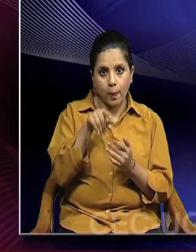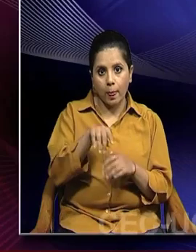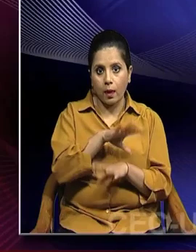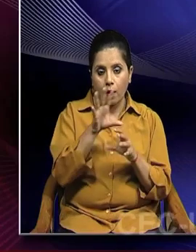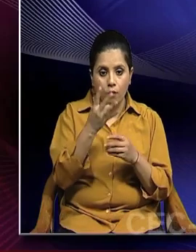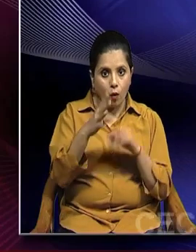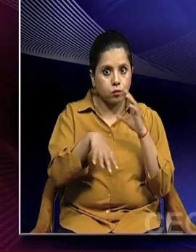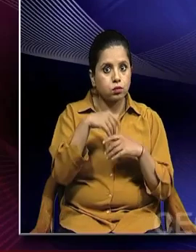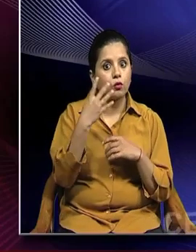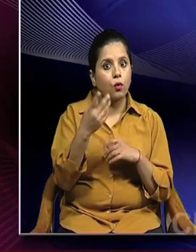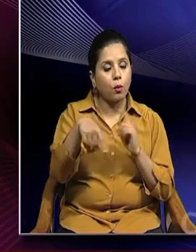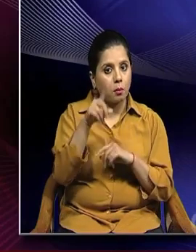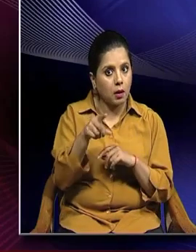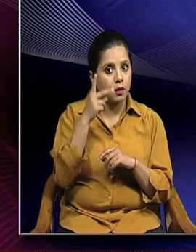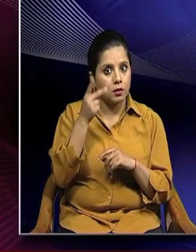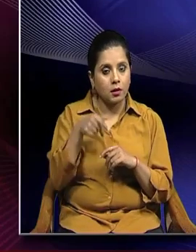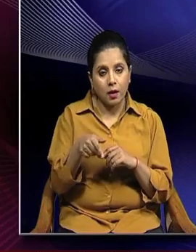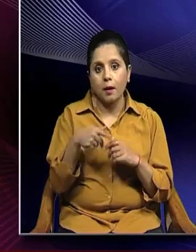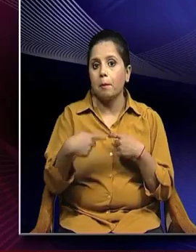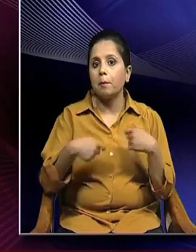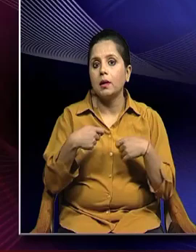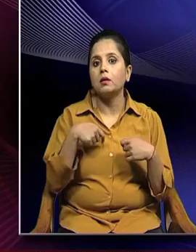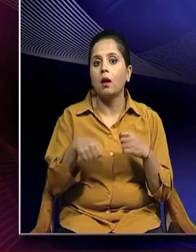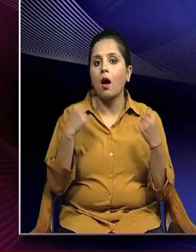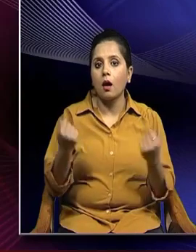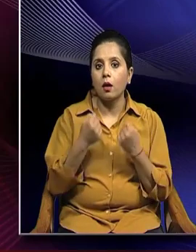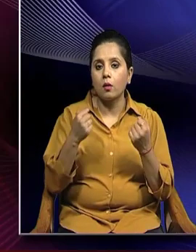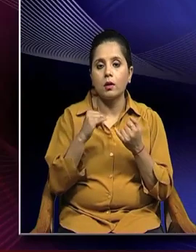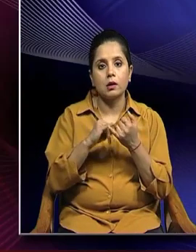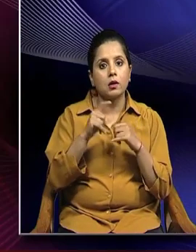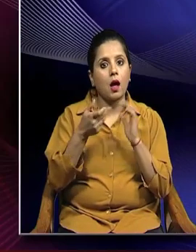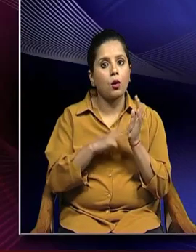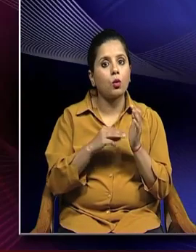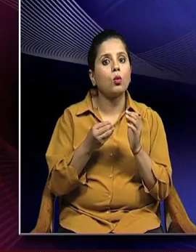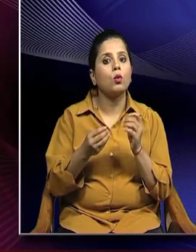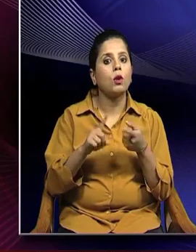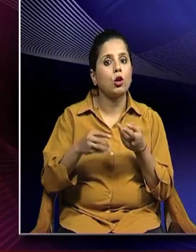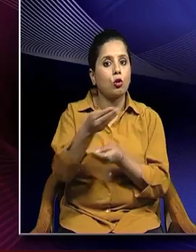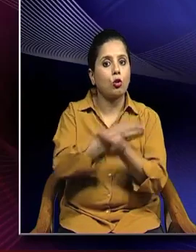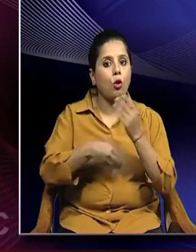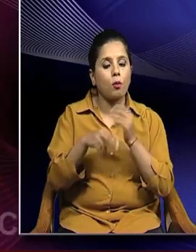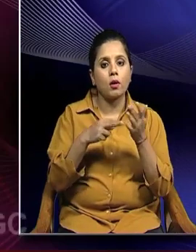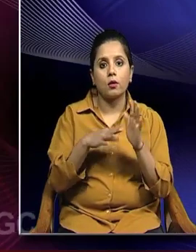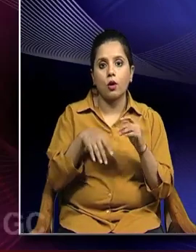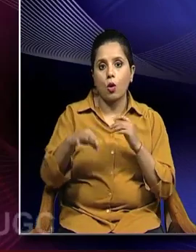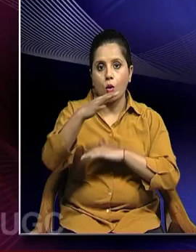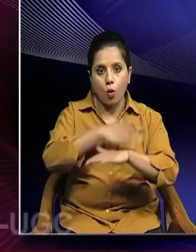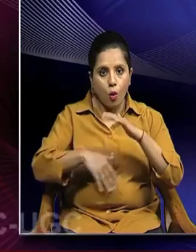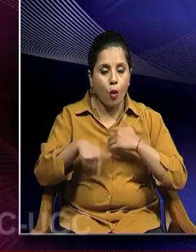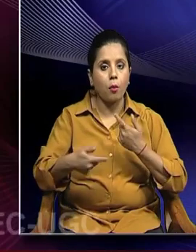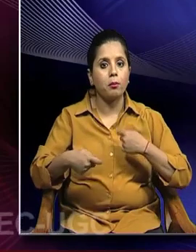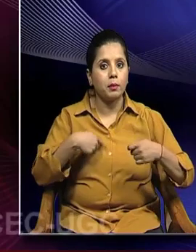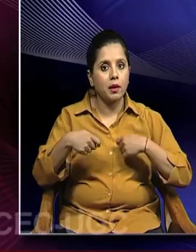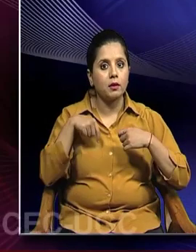4. So in this approach, business activity is sacroeconomic in nature, and the organization or business